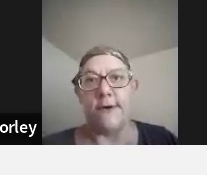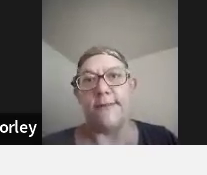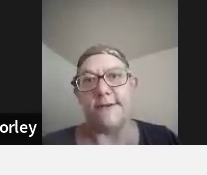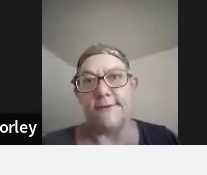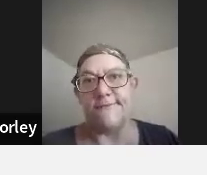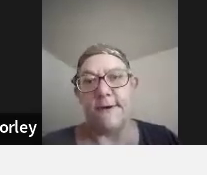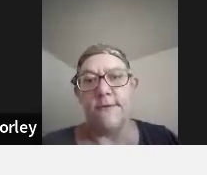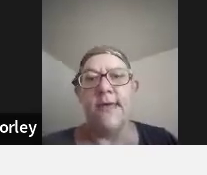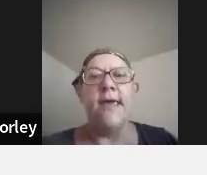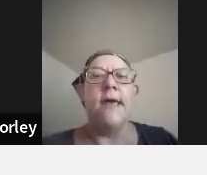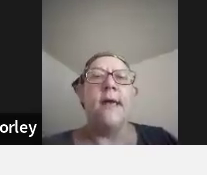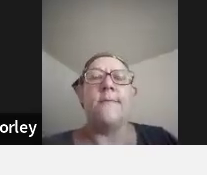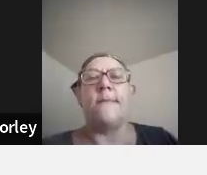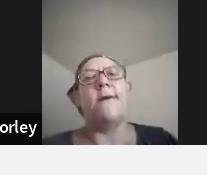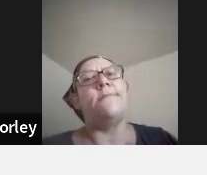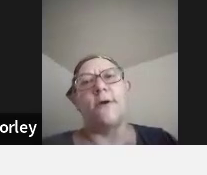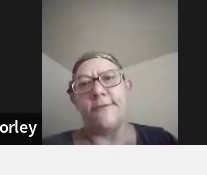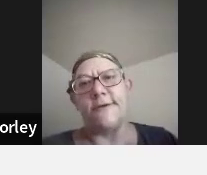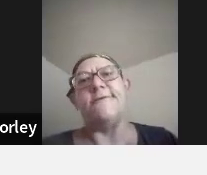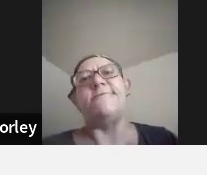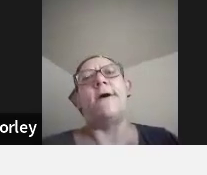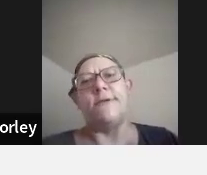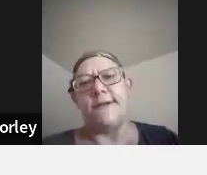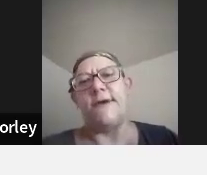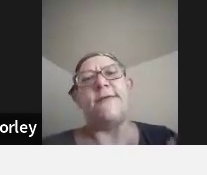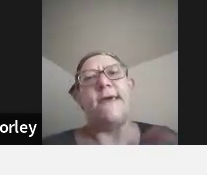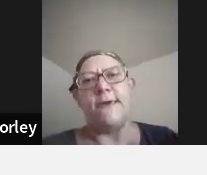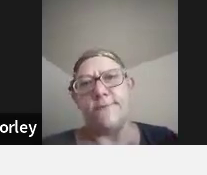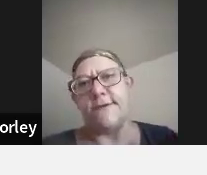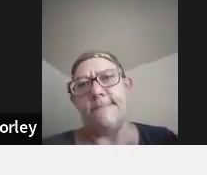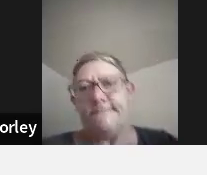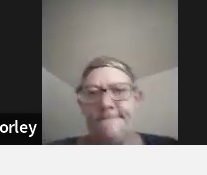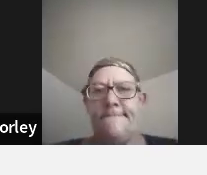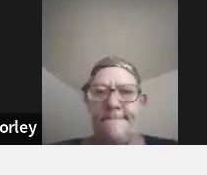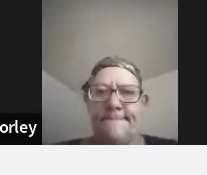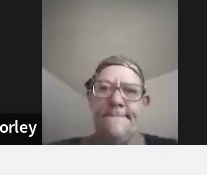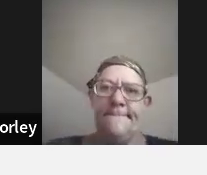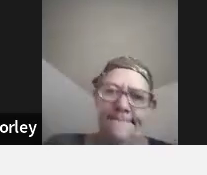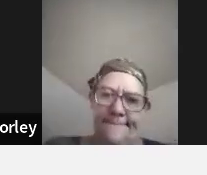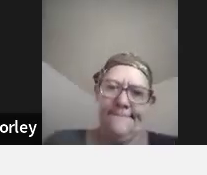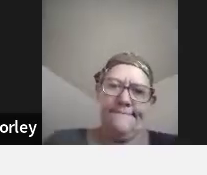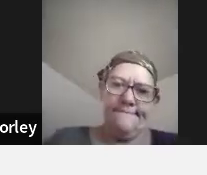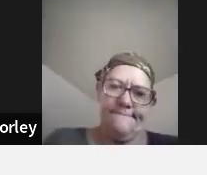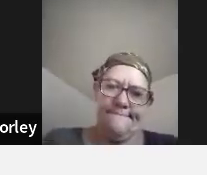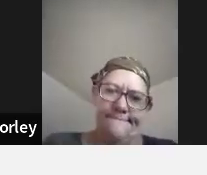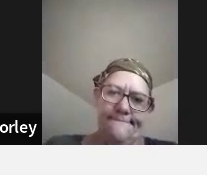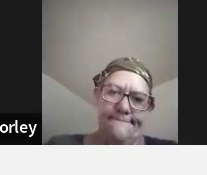who's requiring them to do so. There are other issues. I'll put it in writing. Thank you for your time.